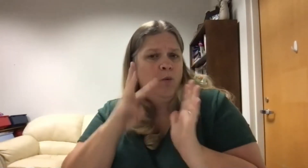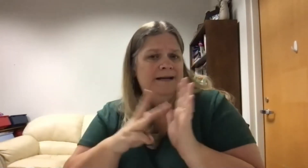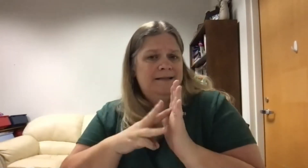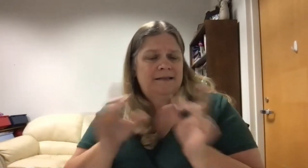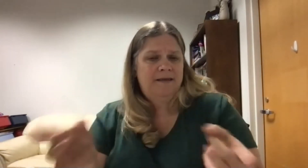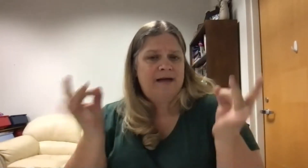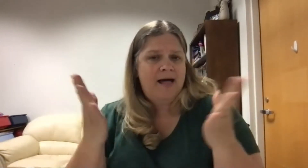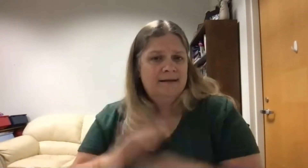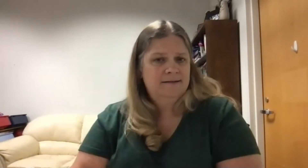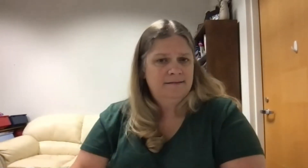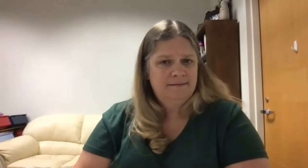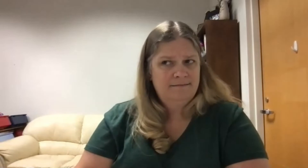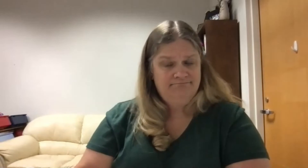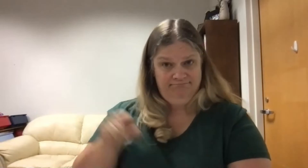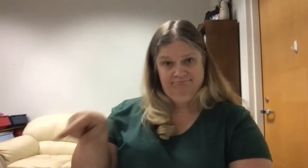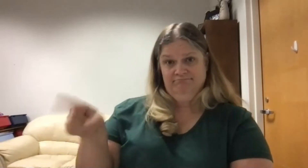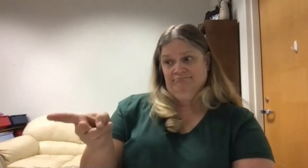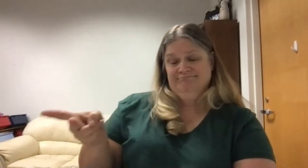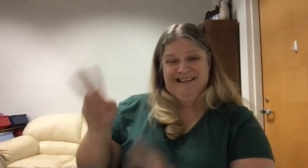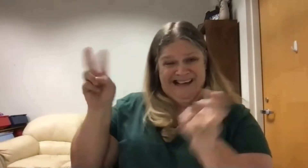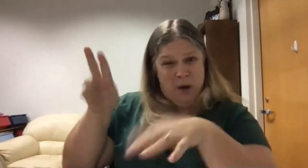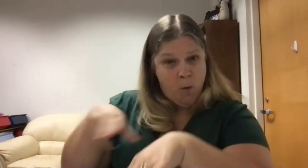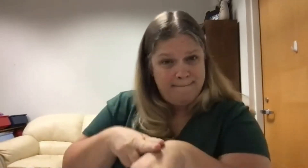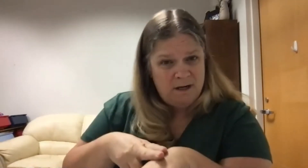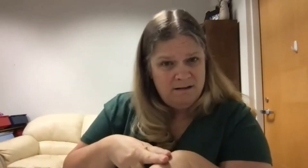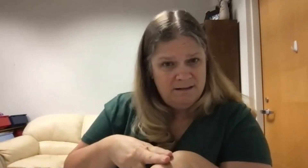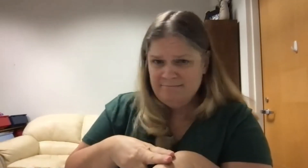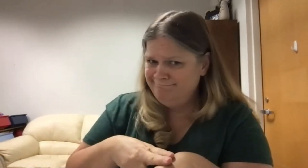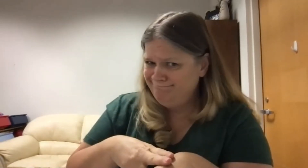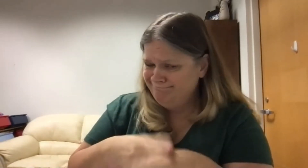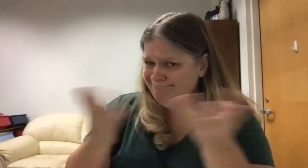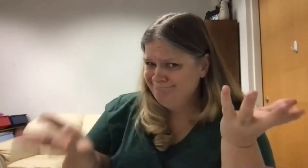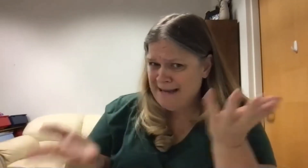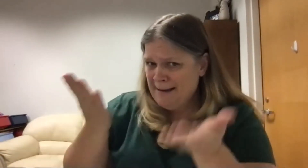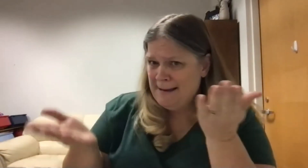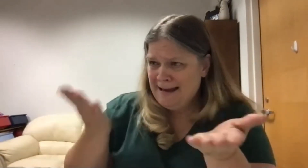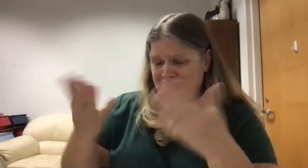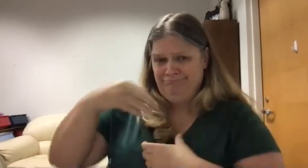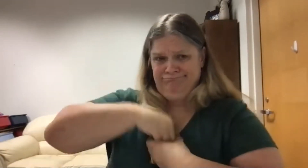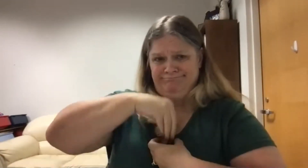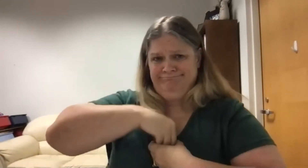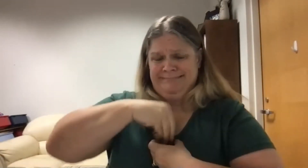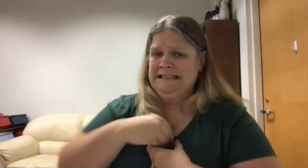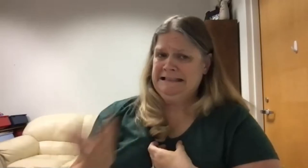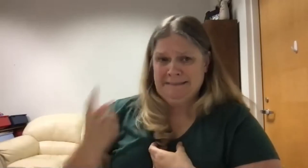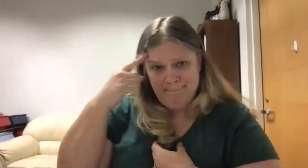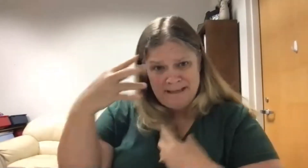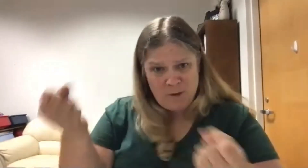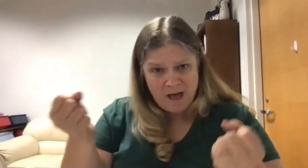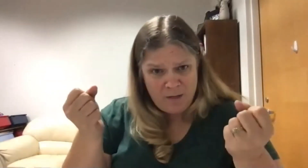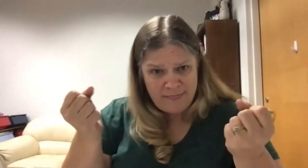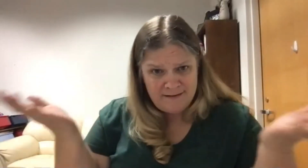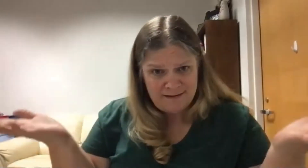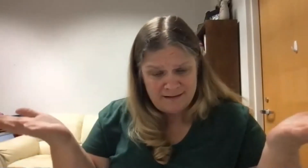perceived and witnessed the violence that happened. They were normal, so to say,